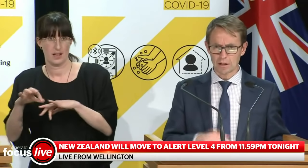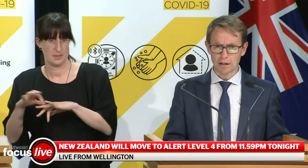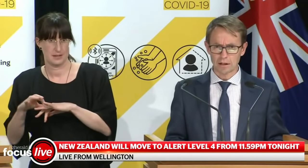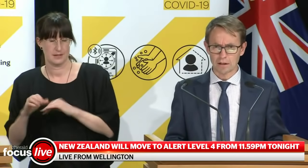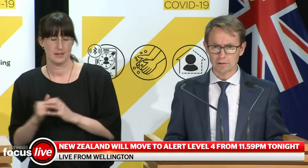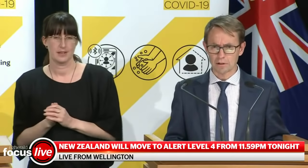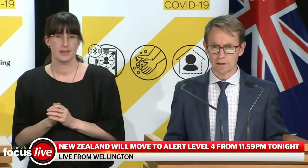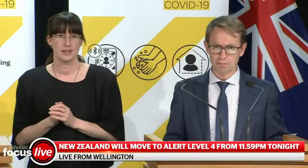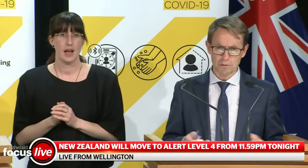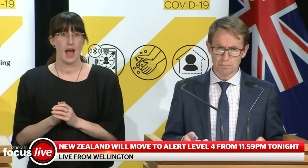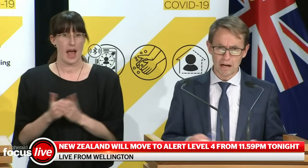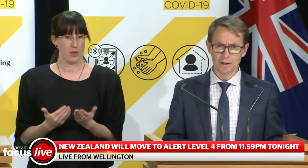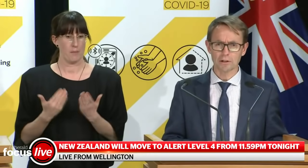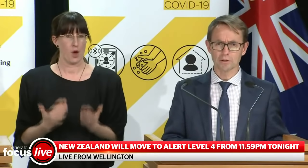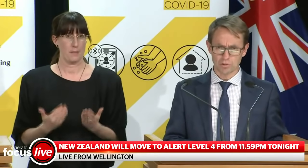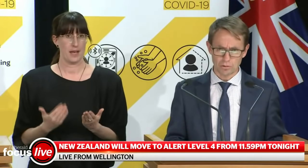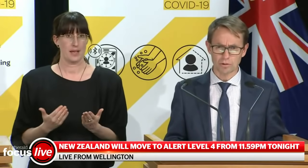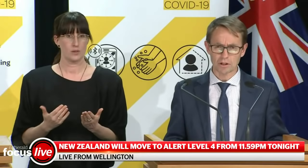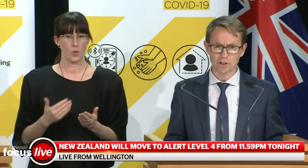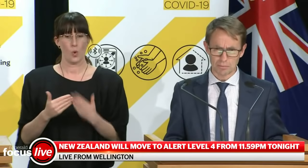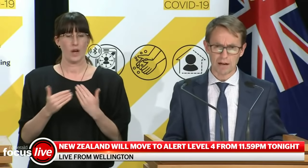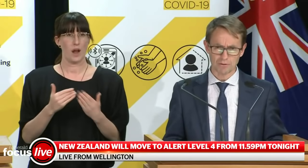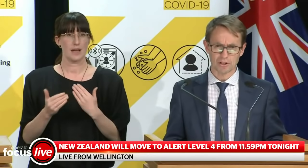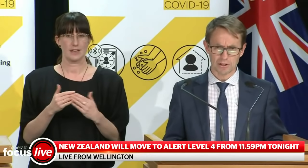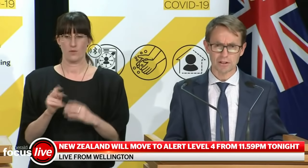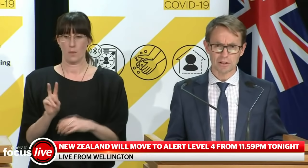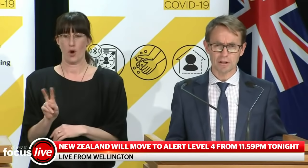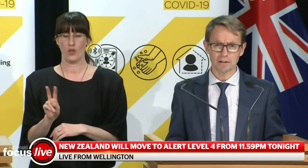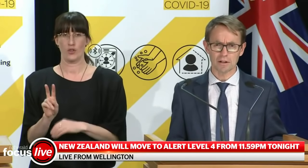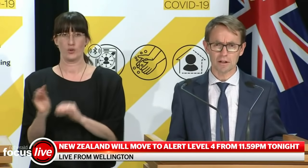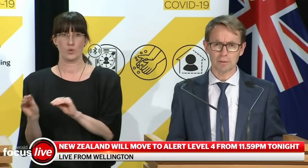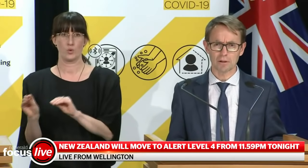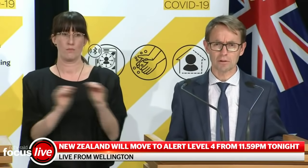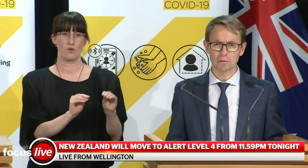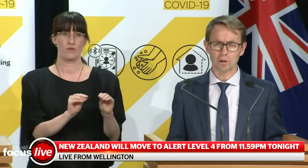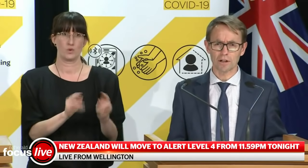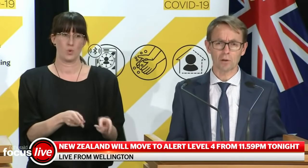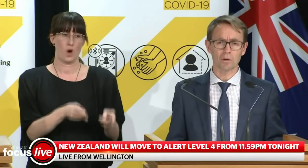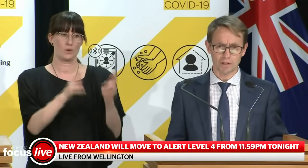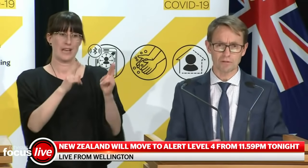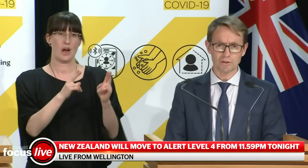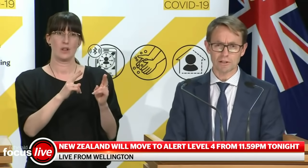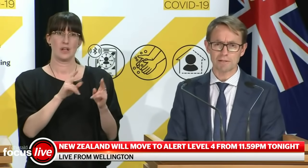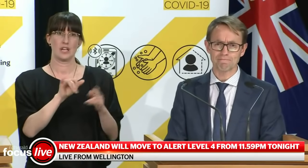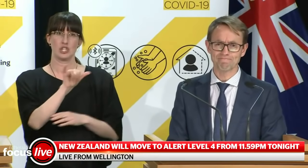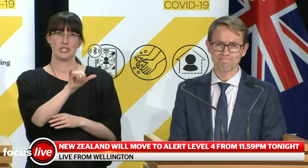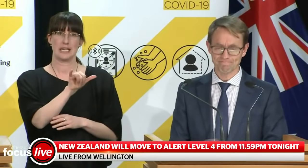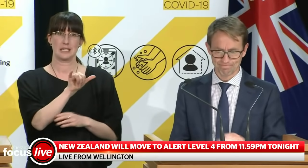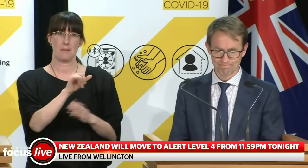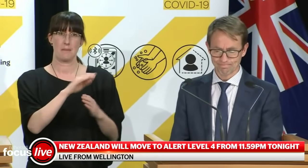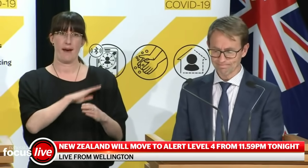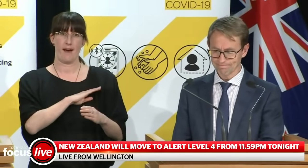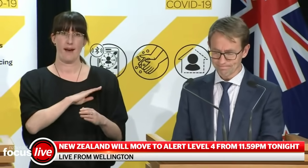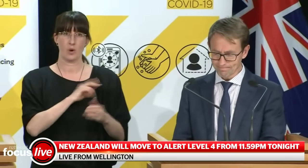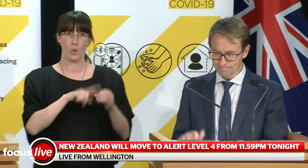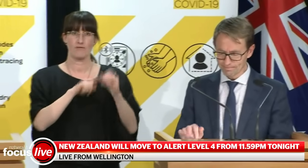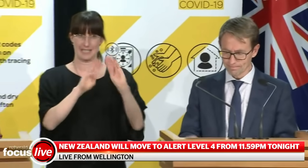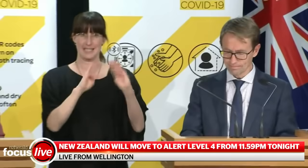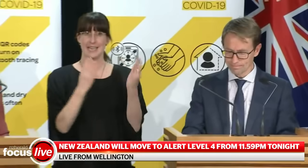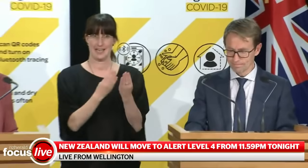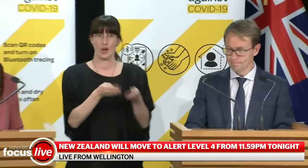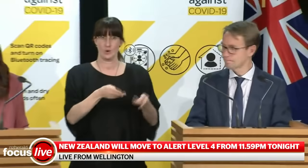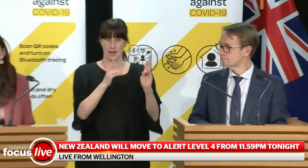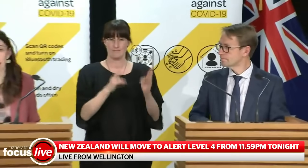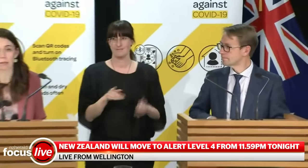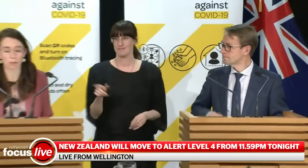and partner to the Jet Park facility in Auckland, our quarantine facility. Thank you, everyone. Look after yourselves.